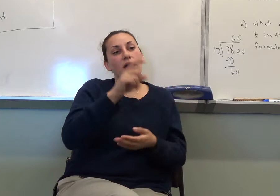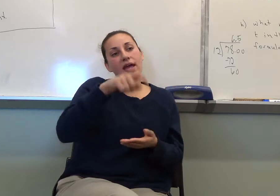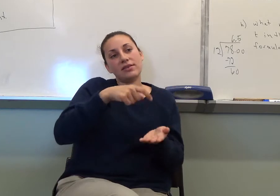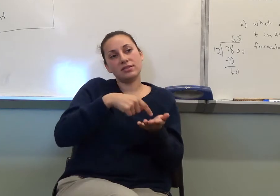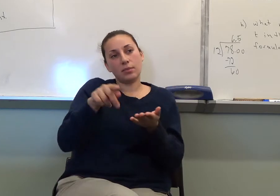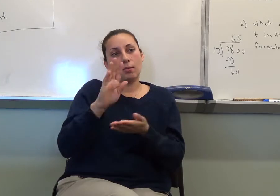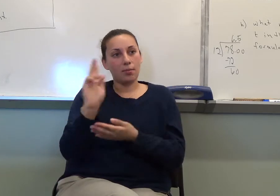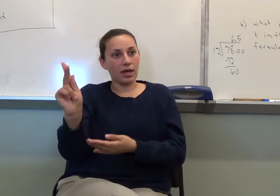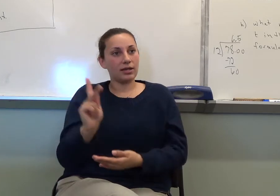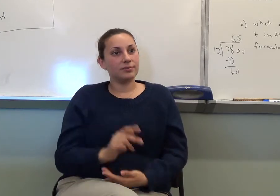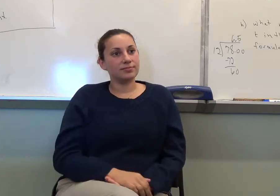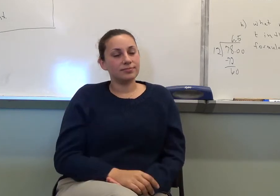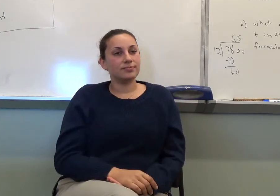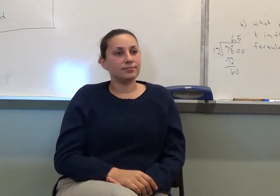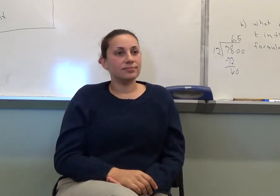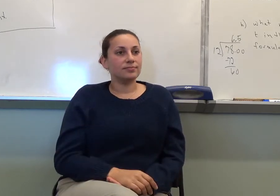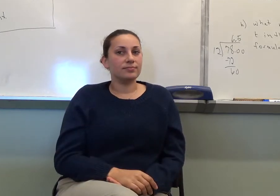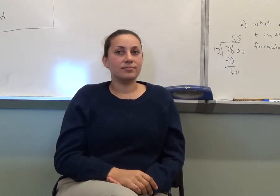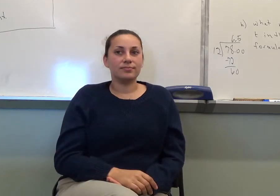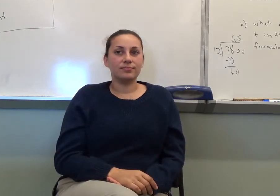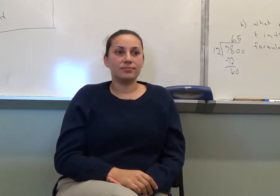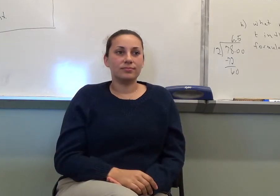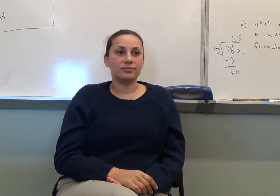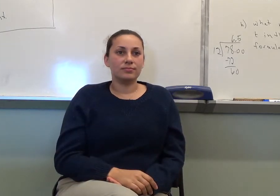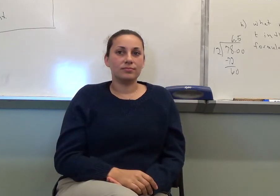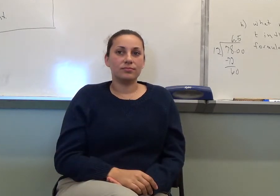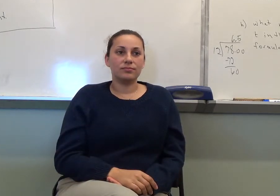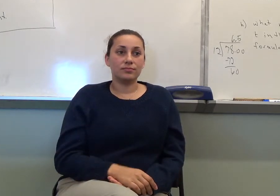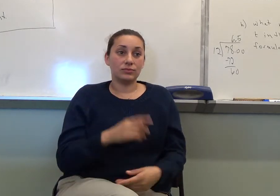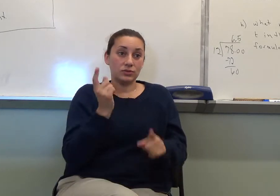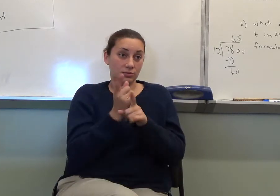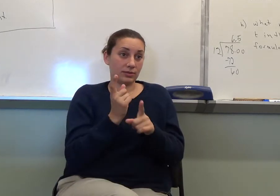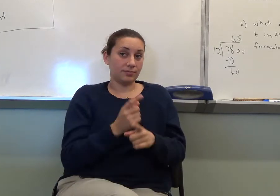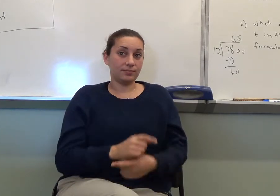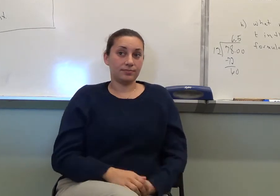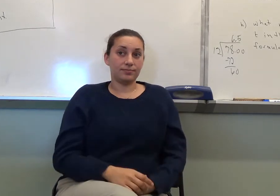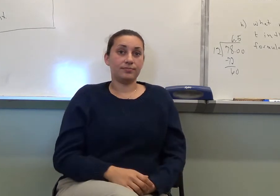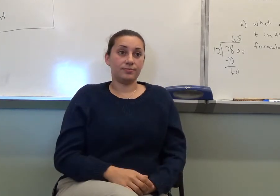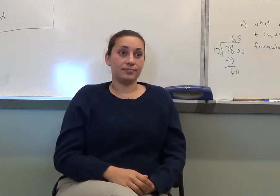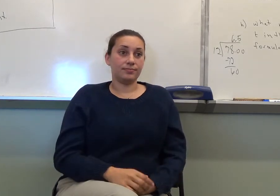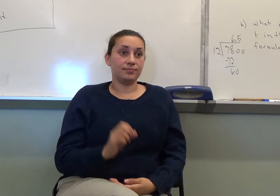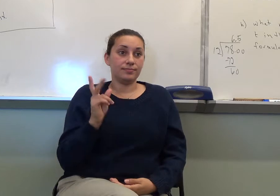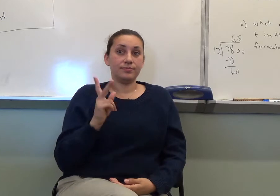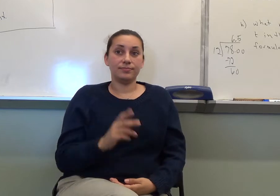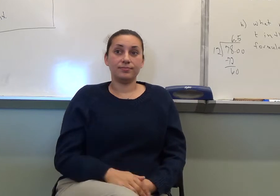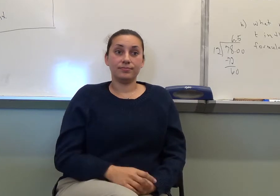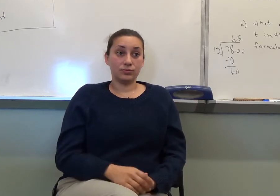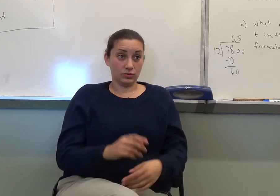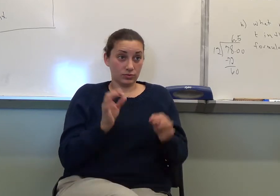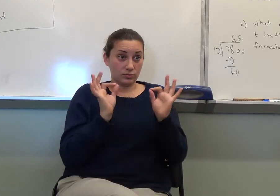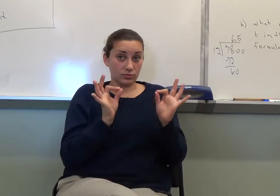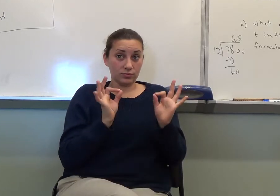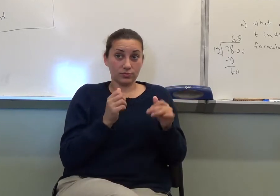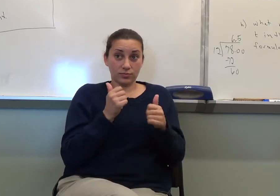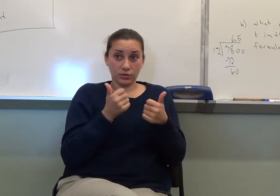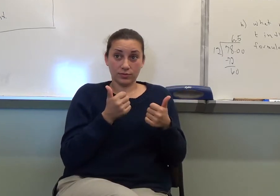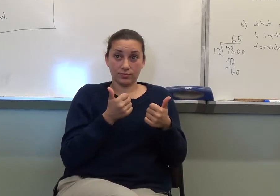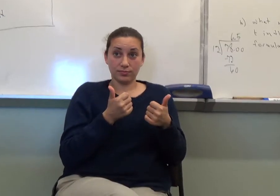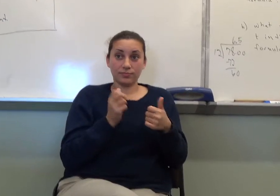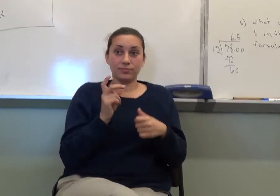to figure that complete, right? We're going okay with that? So it's just a matter of